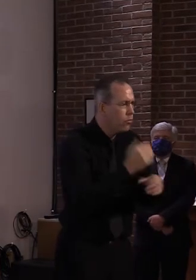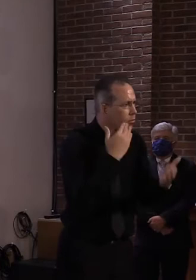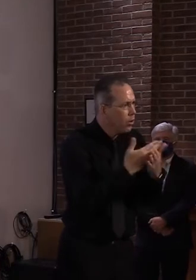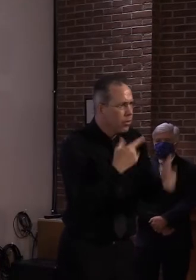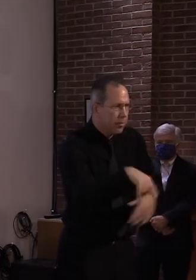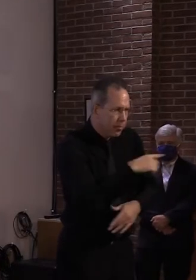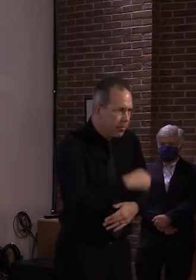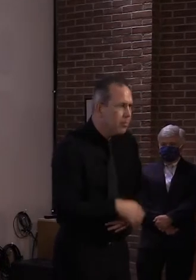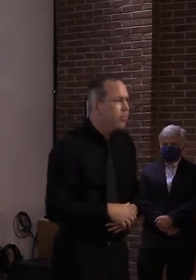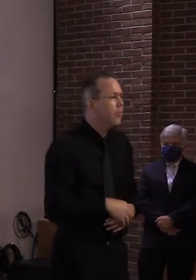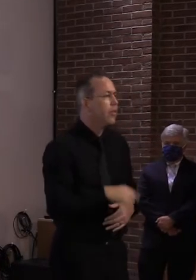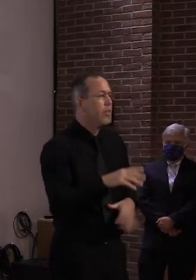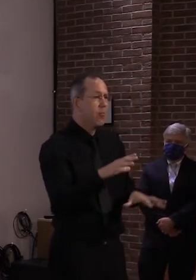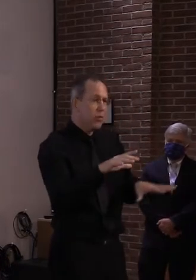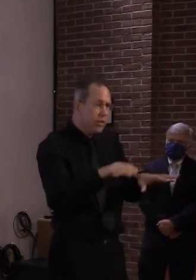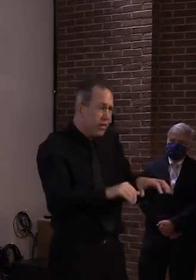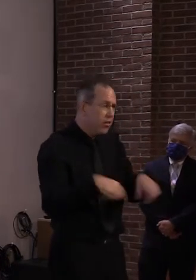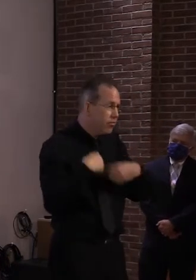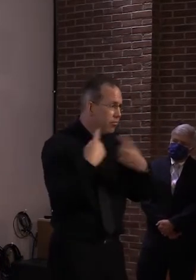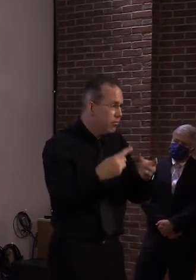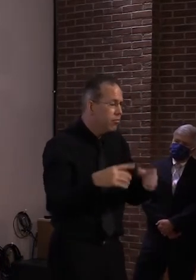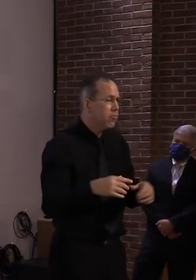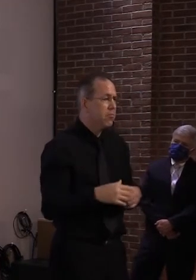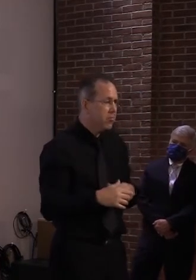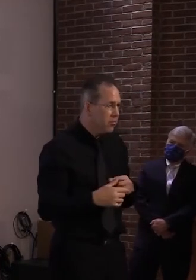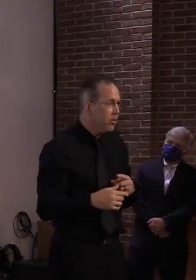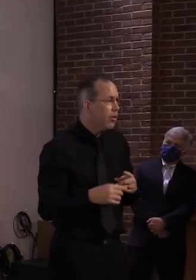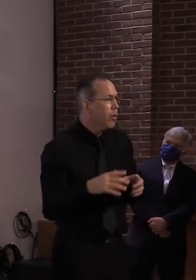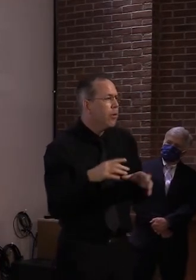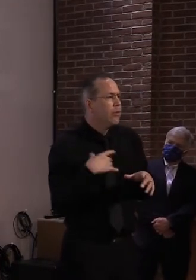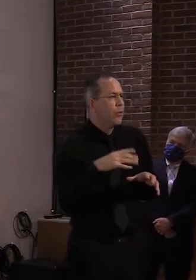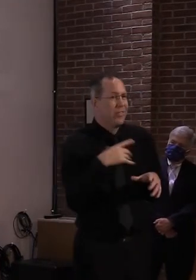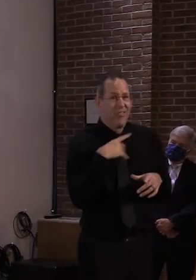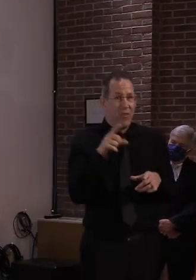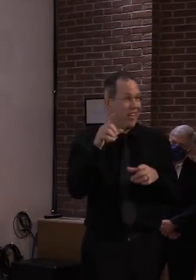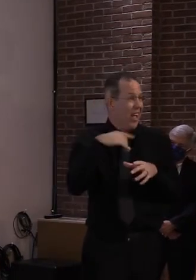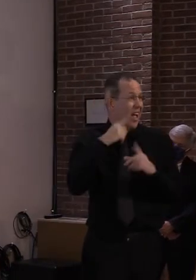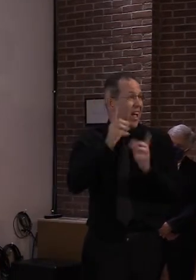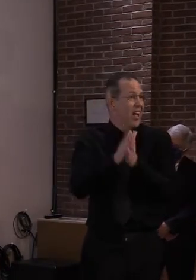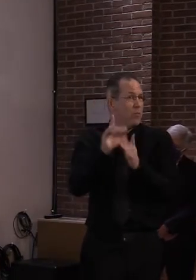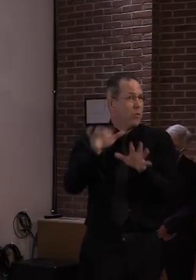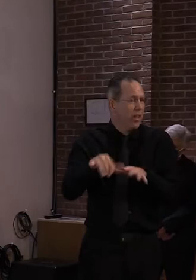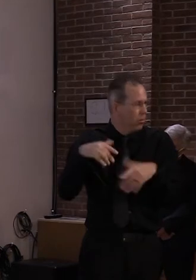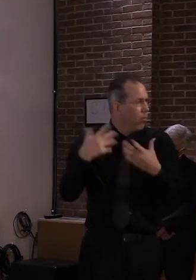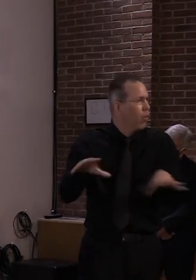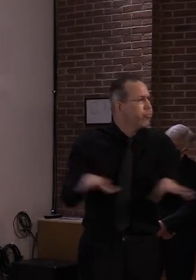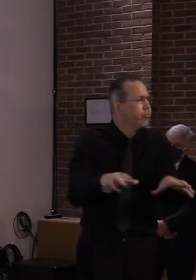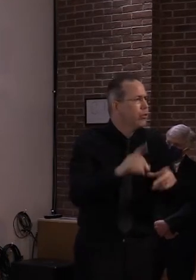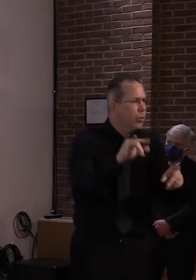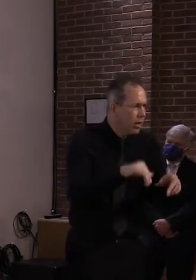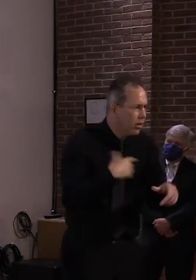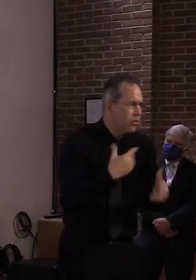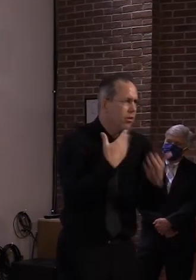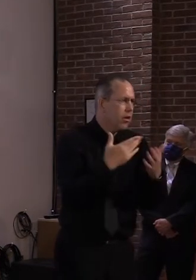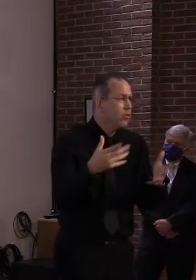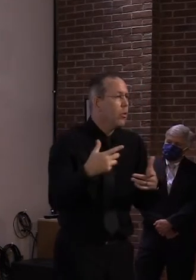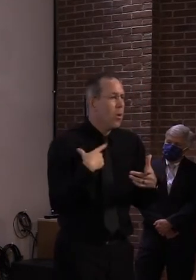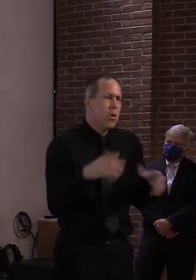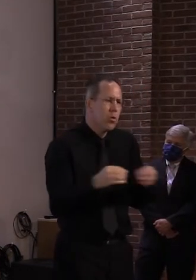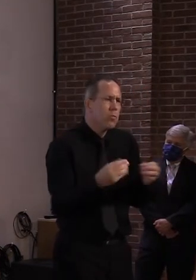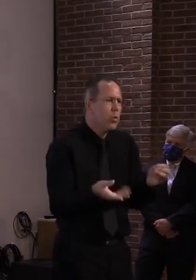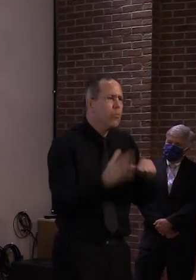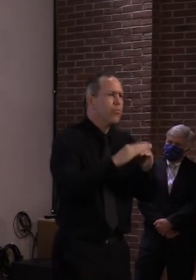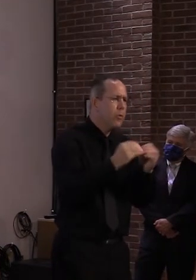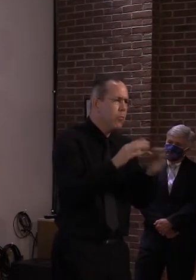not the mandated, but the recommended, even above the recommended level of testing of our